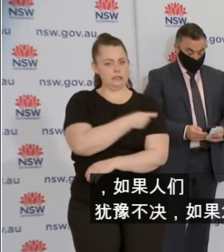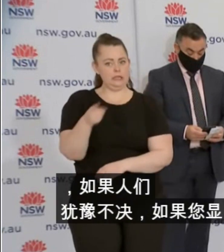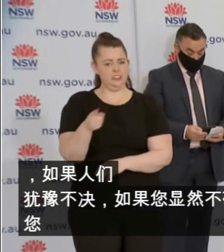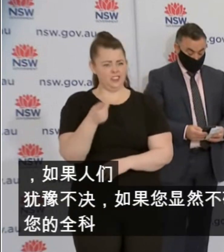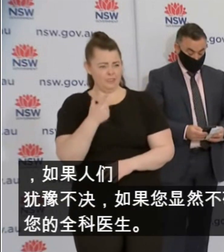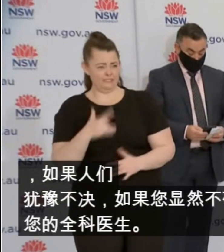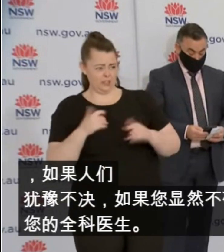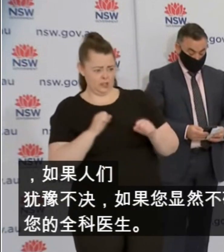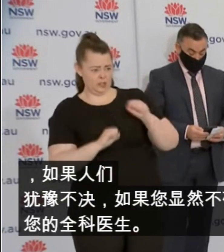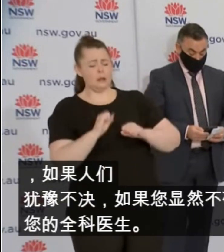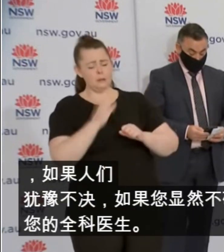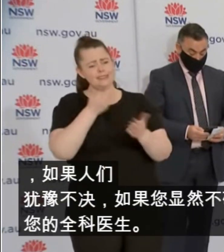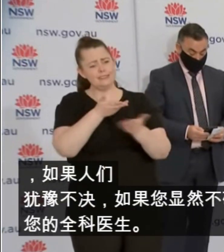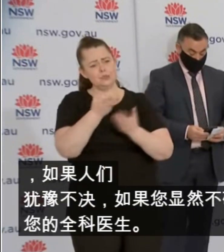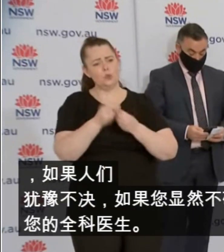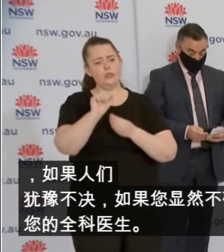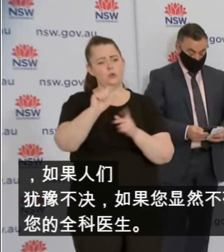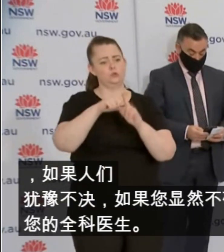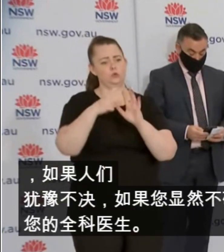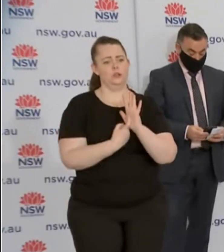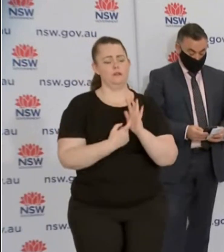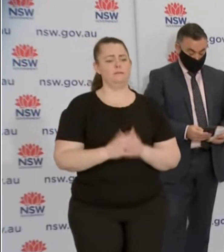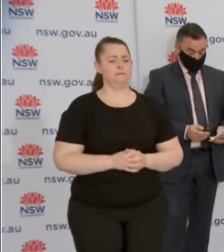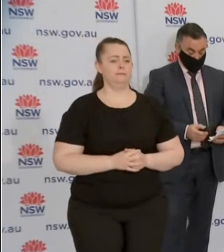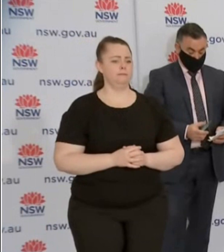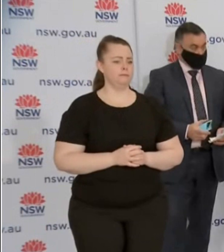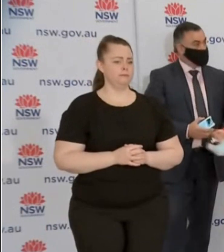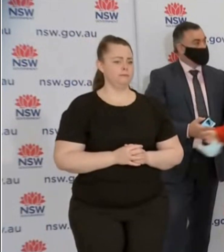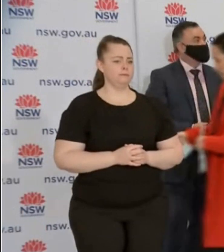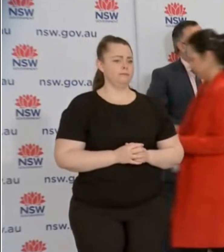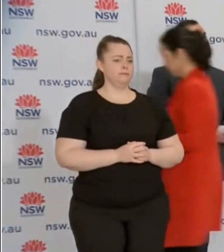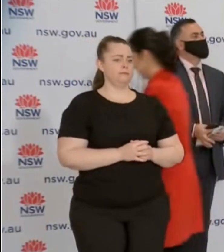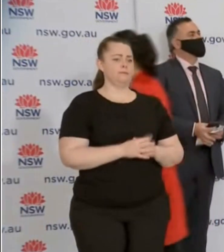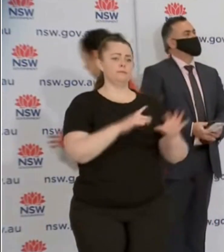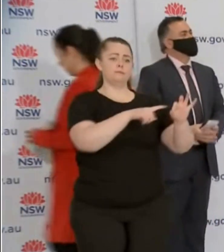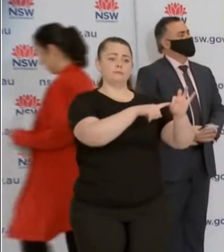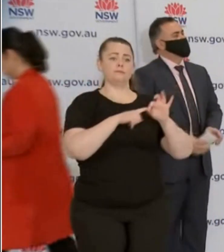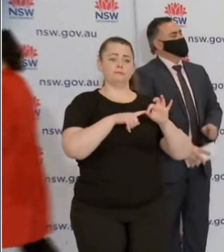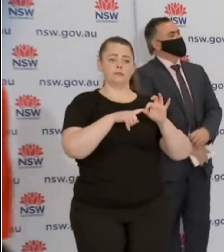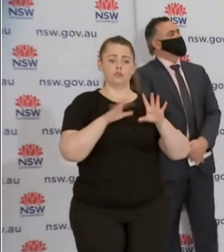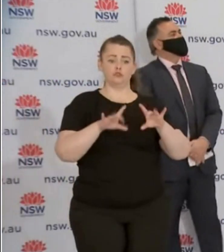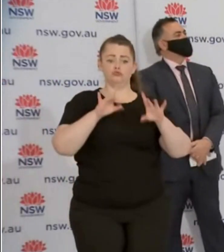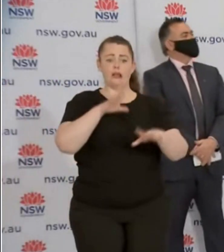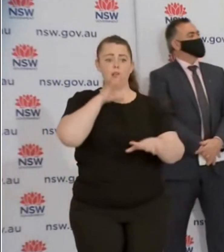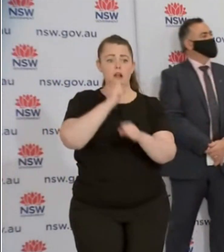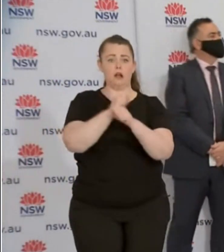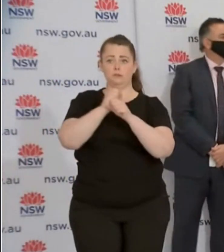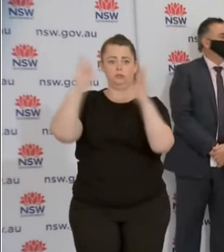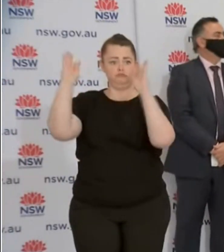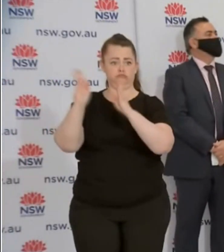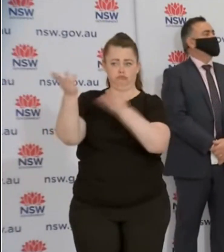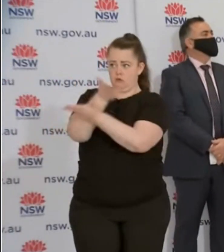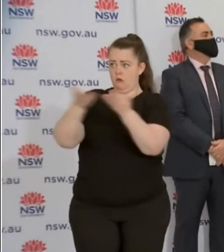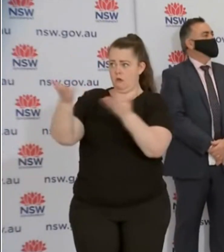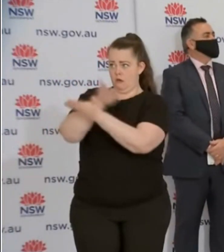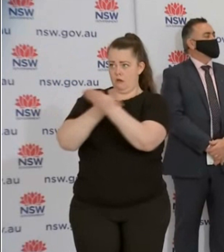to your GP if you're unsure. Thank you. Just on National Cabinet, there's obviously a massive split on the pathway forward. How